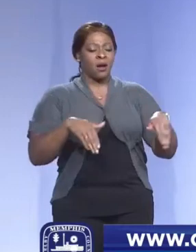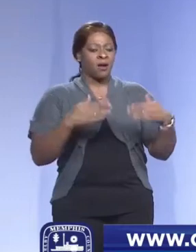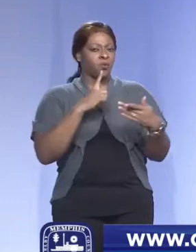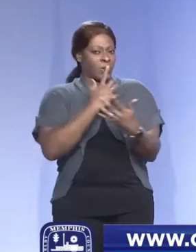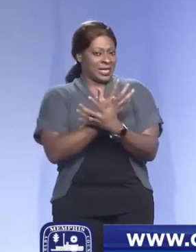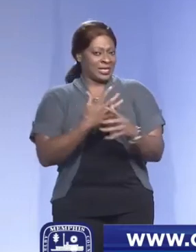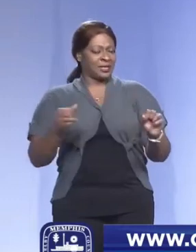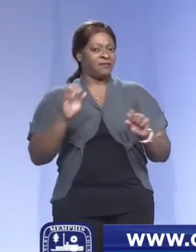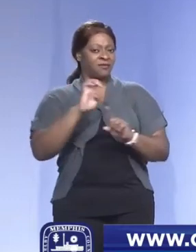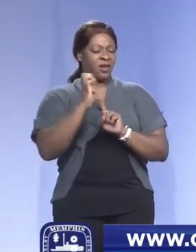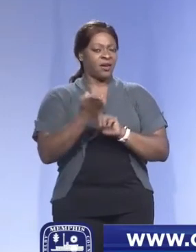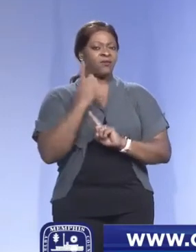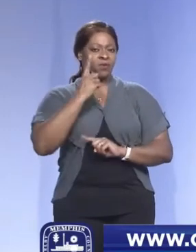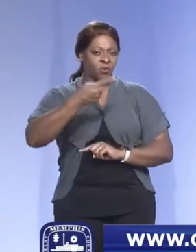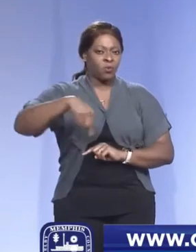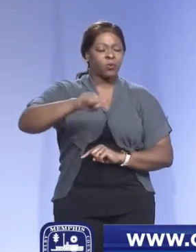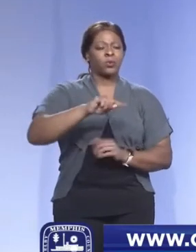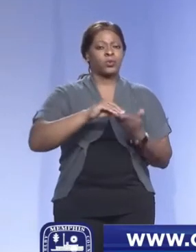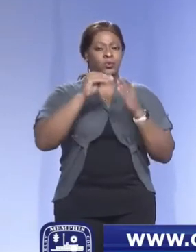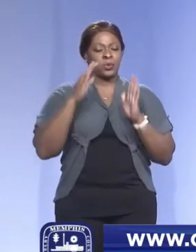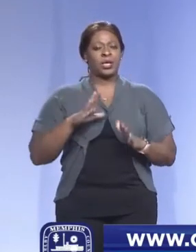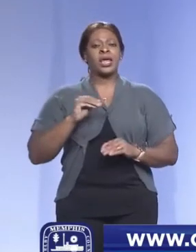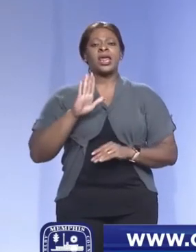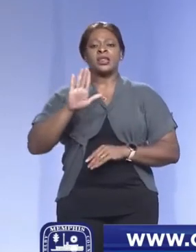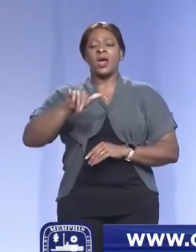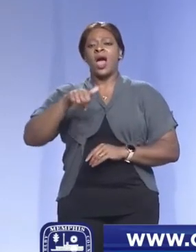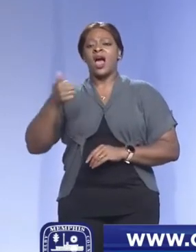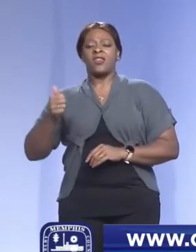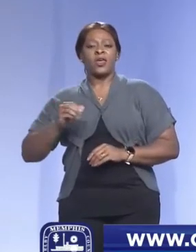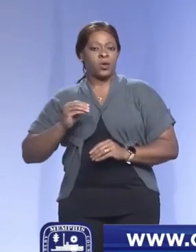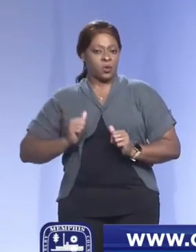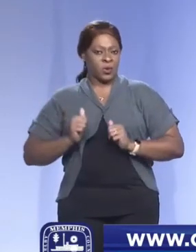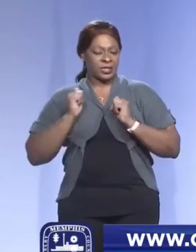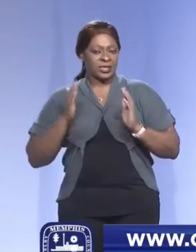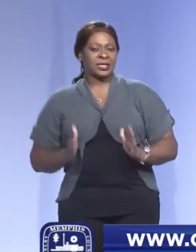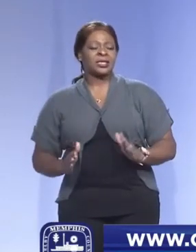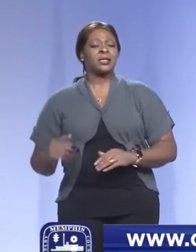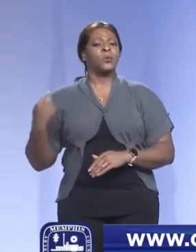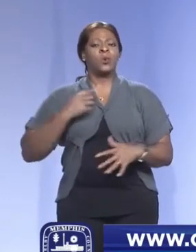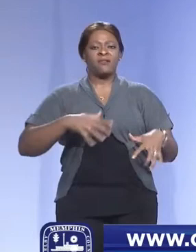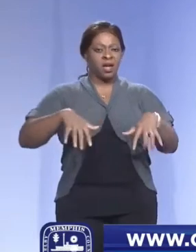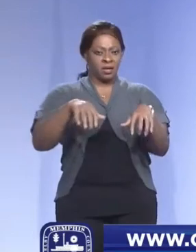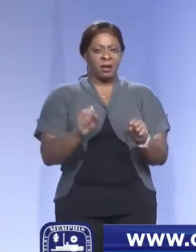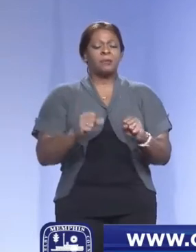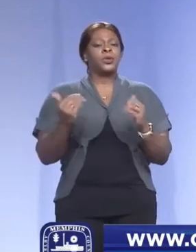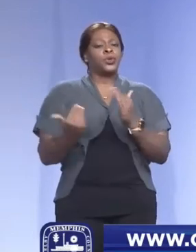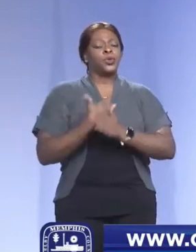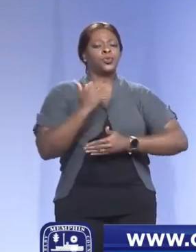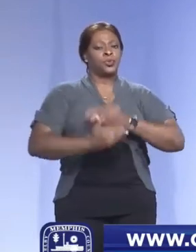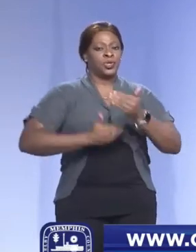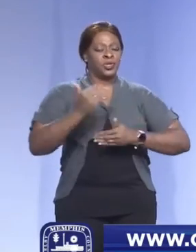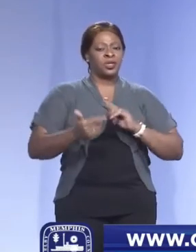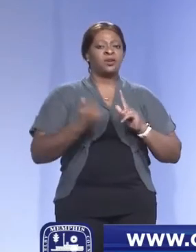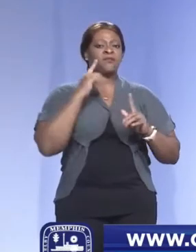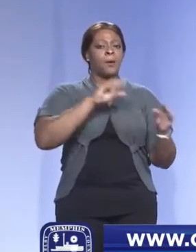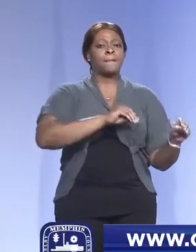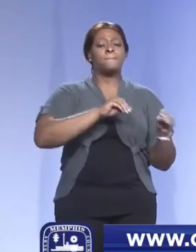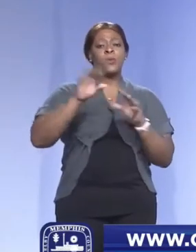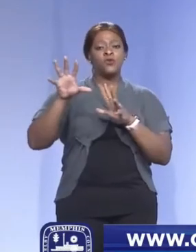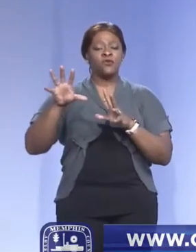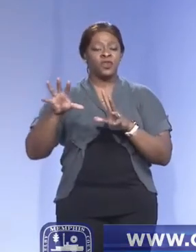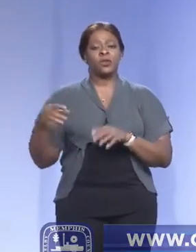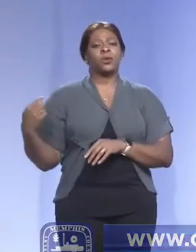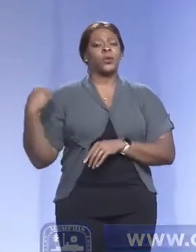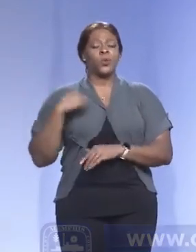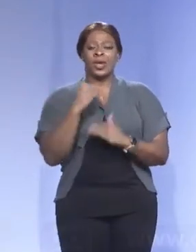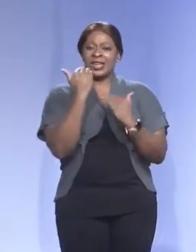safe environment for these students and their fellow residents. We have adopted new procedures for move-in. We